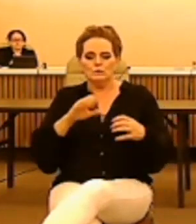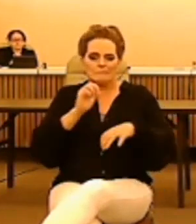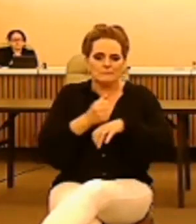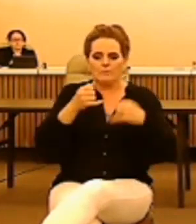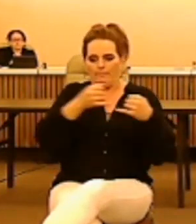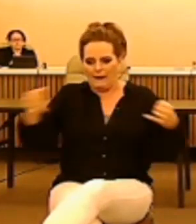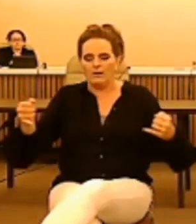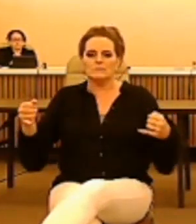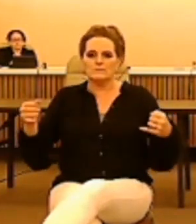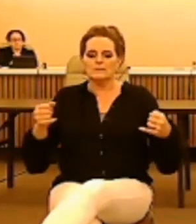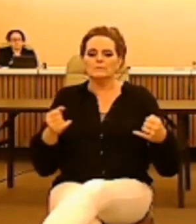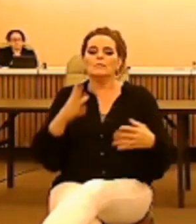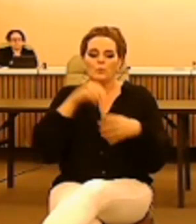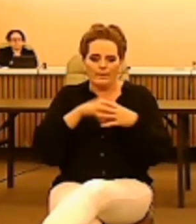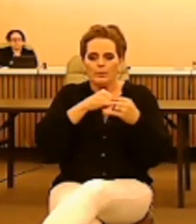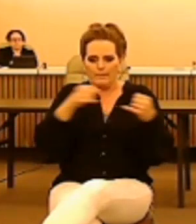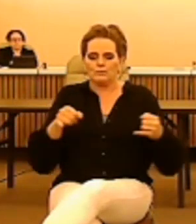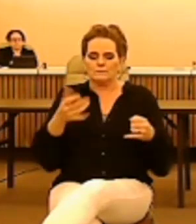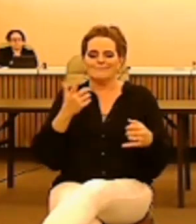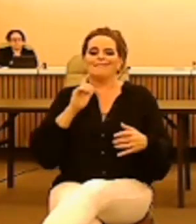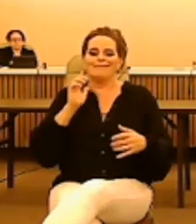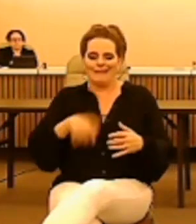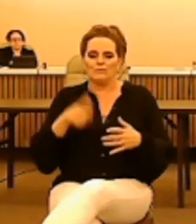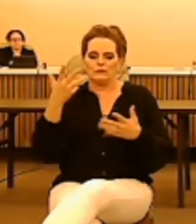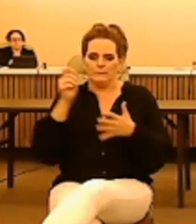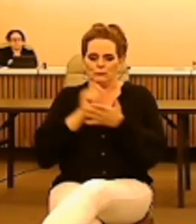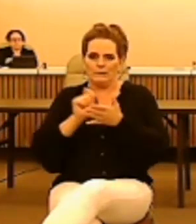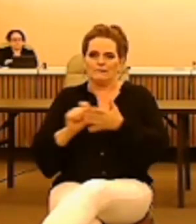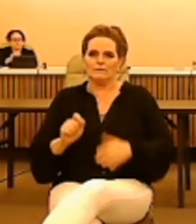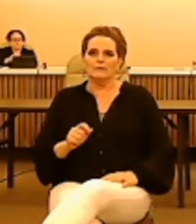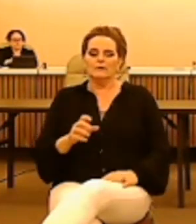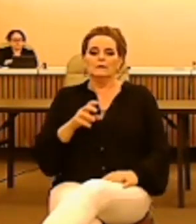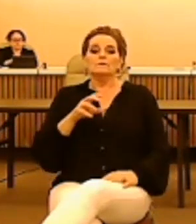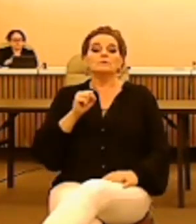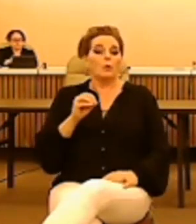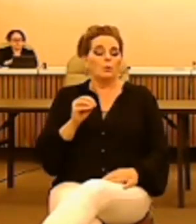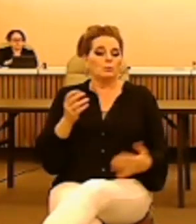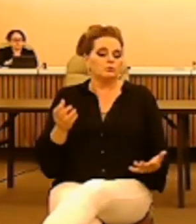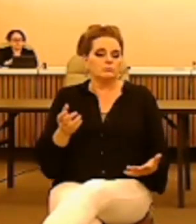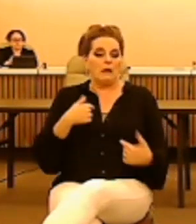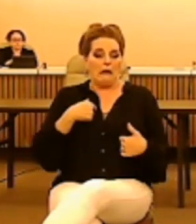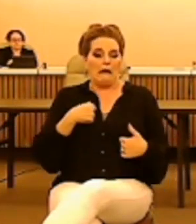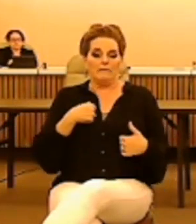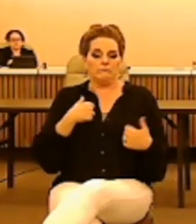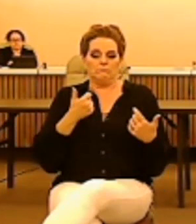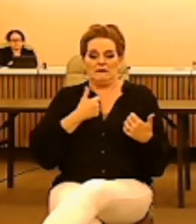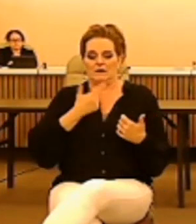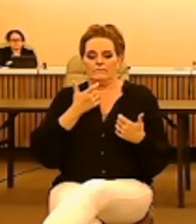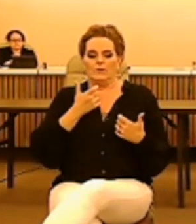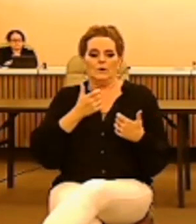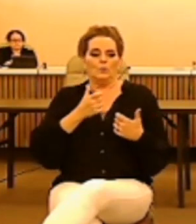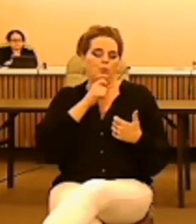with what's in that boundaries is the way we wrote it. Okay. So I, for one, wouldn't support